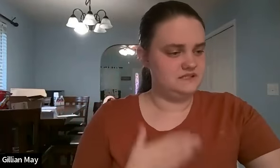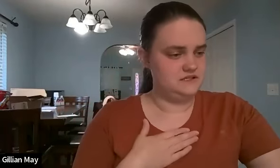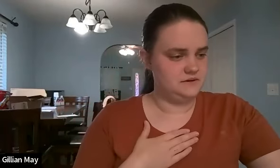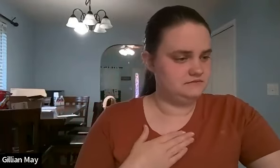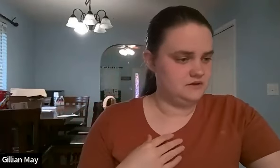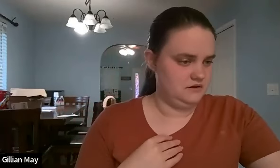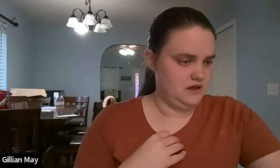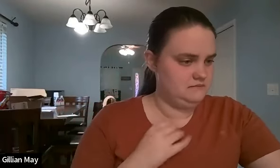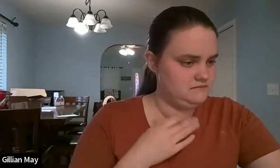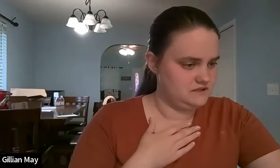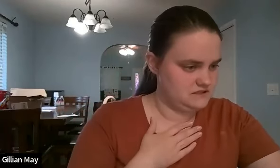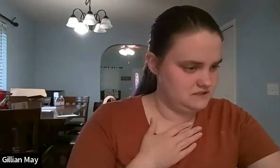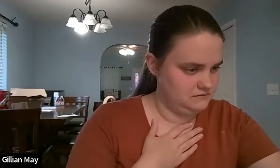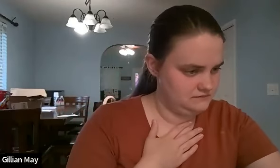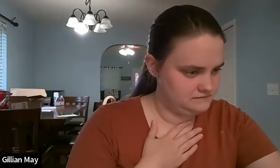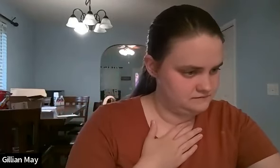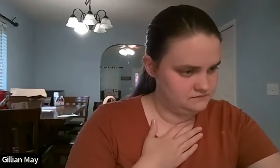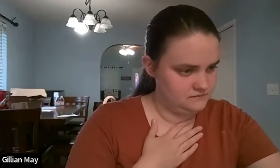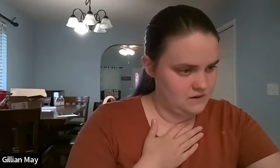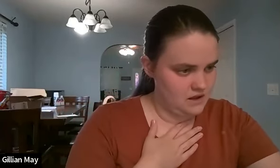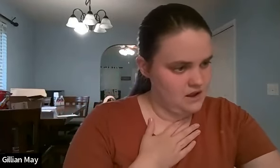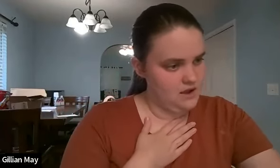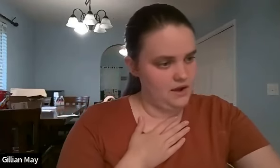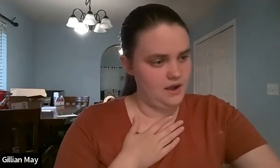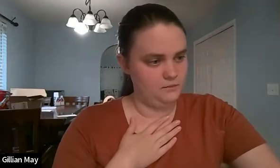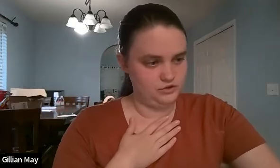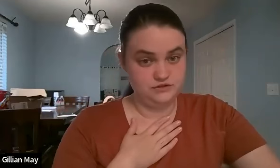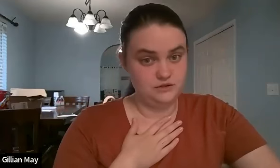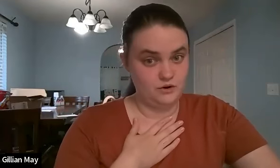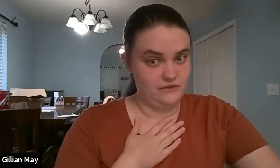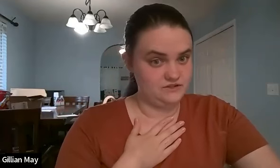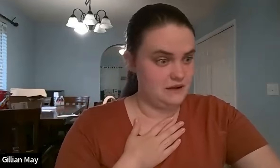Excuse me. Okay, let's see. We'll do 2 more and then we'll stop.